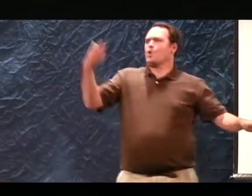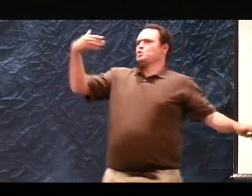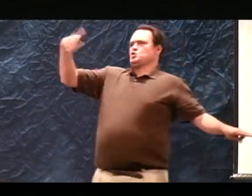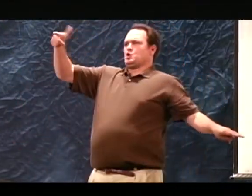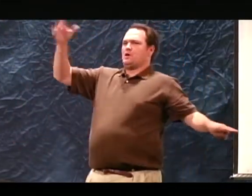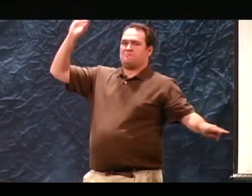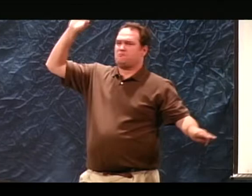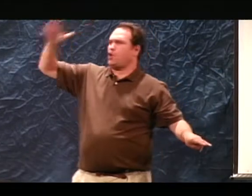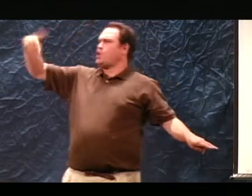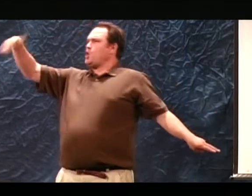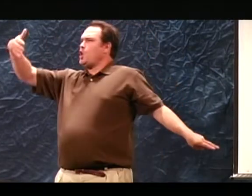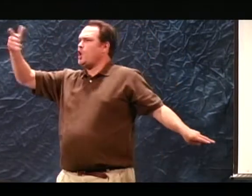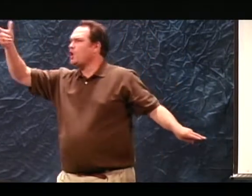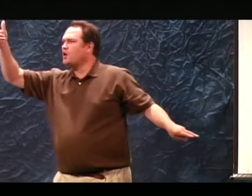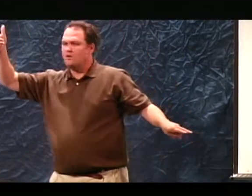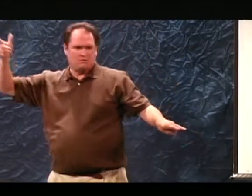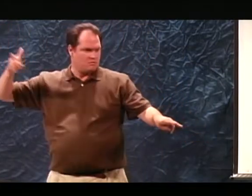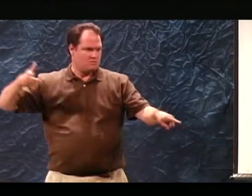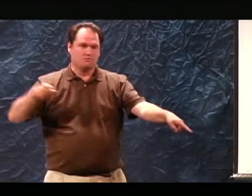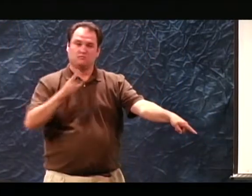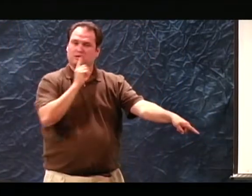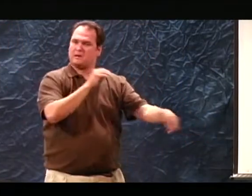even though we tend to look down on garbage